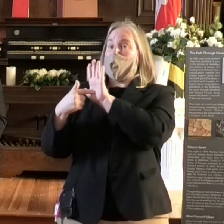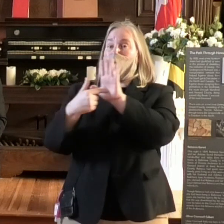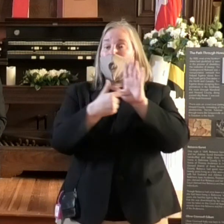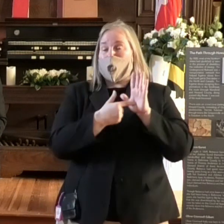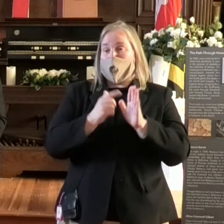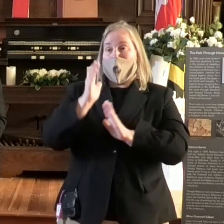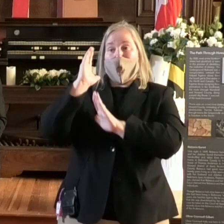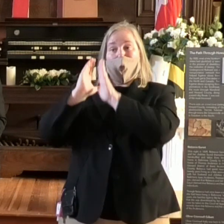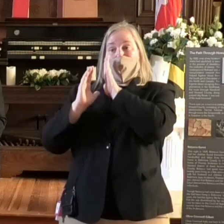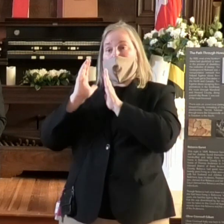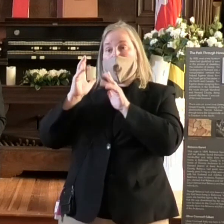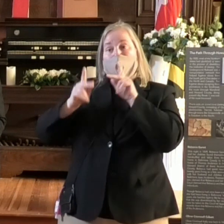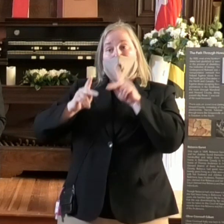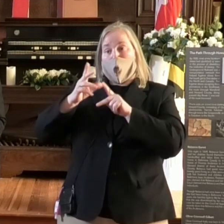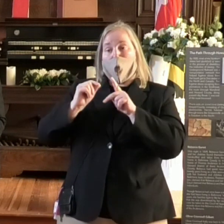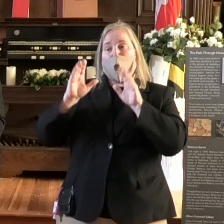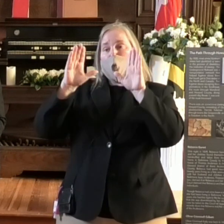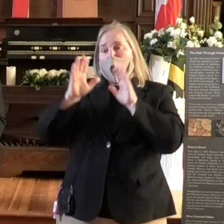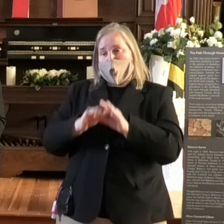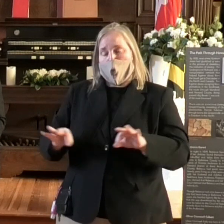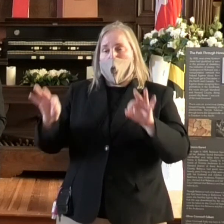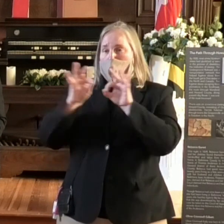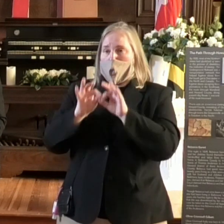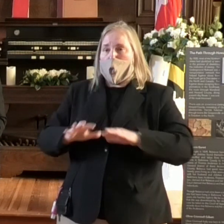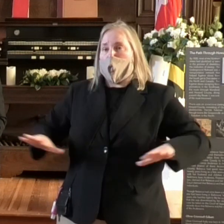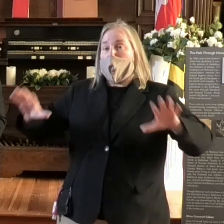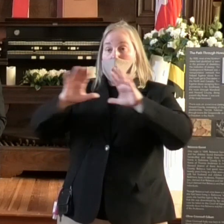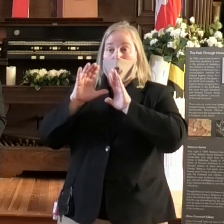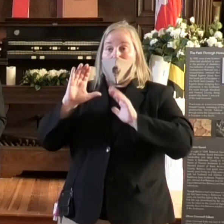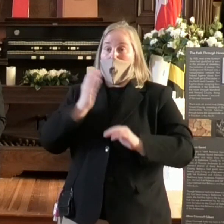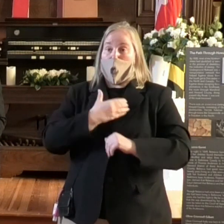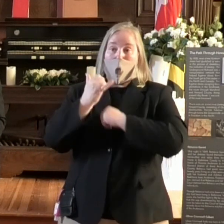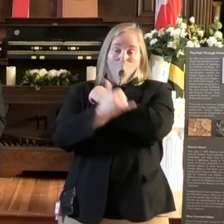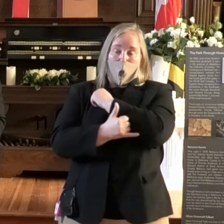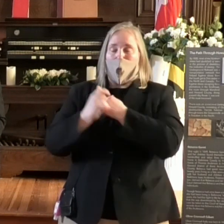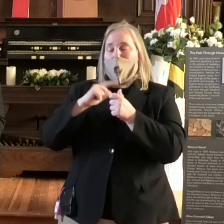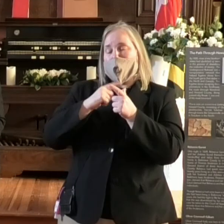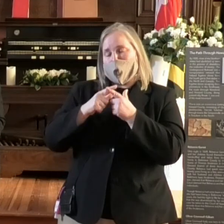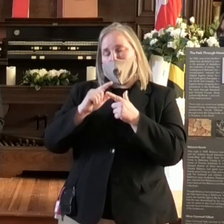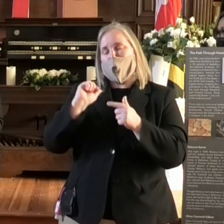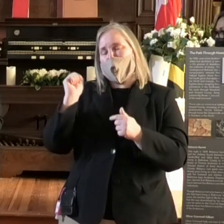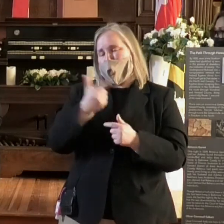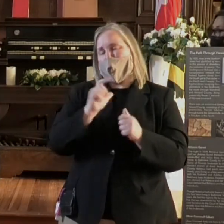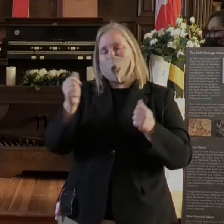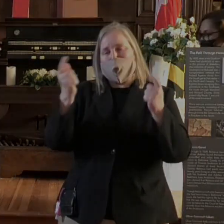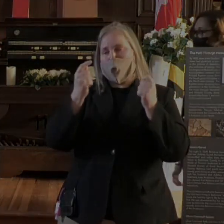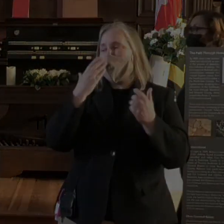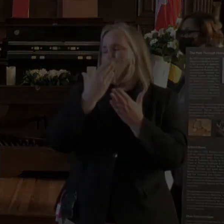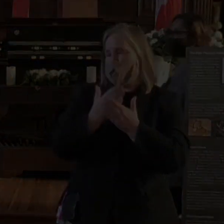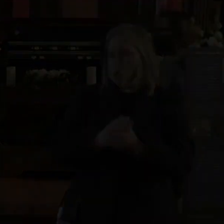of great worth throughout our county. Then we can all celebrate. Thank you.